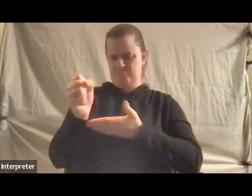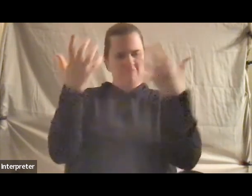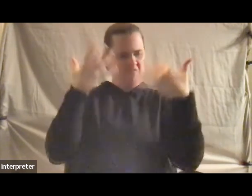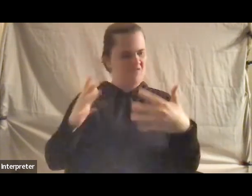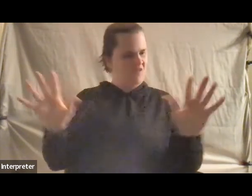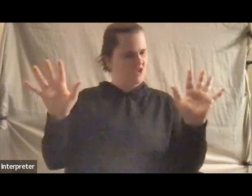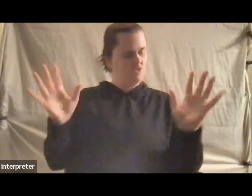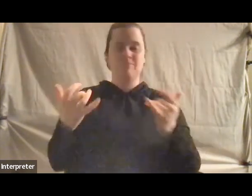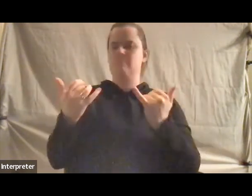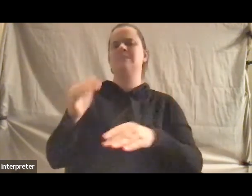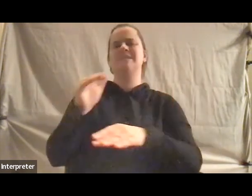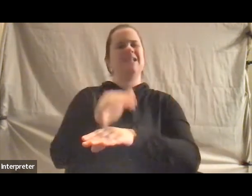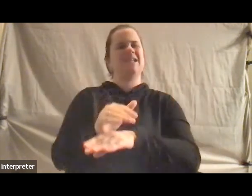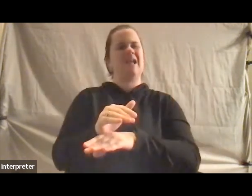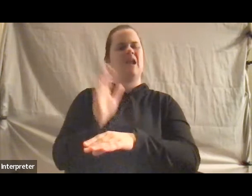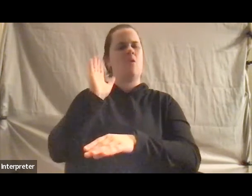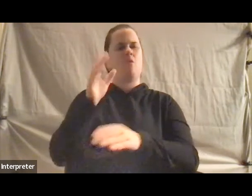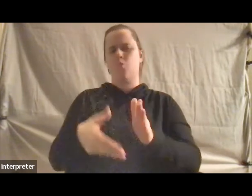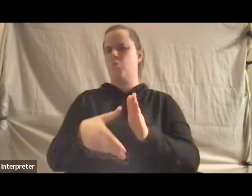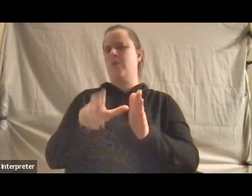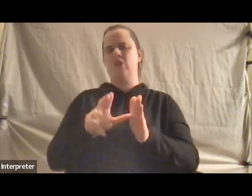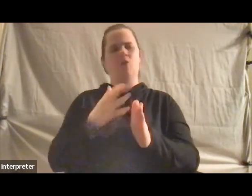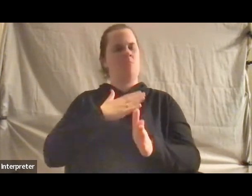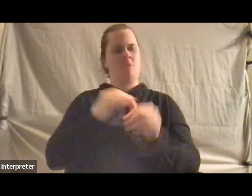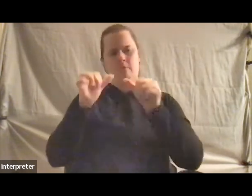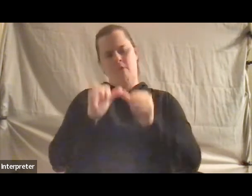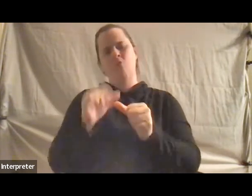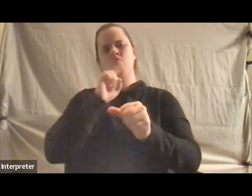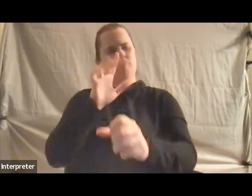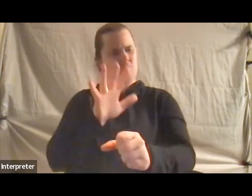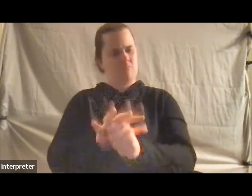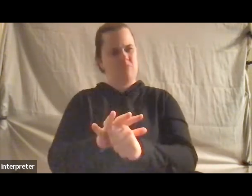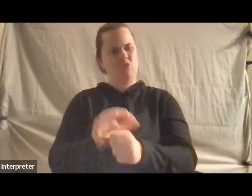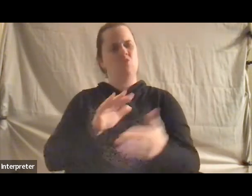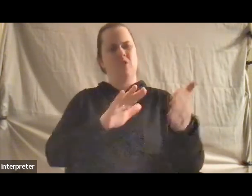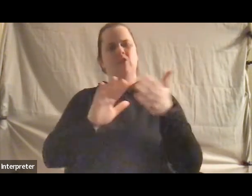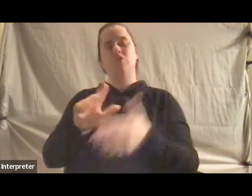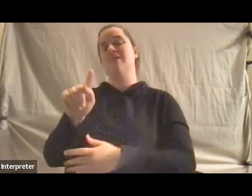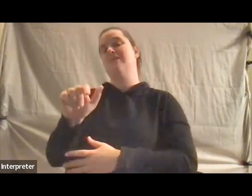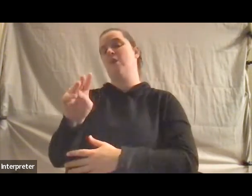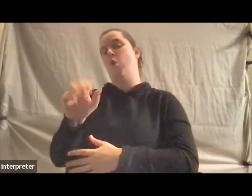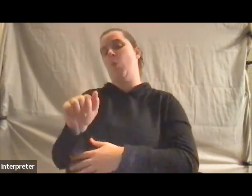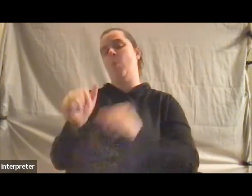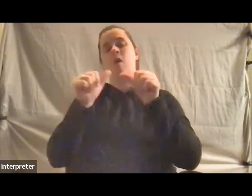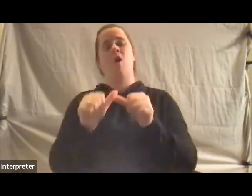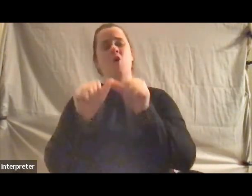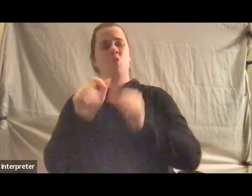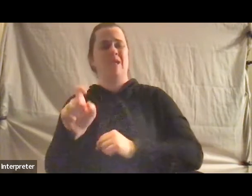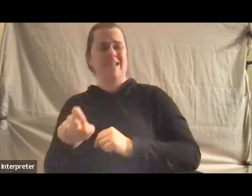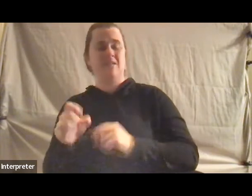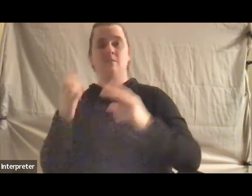Tonight, I will renew my ongoing commitment to address Tacoma's most pressing needs while being